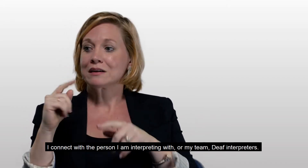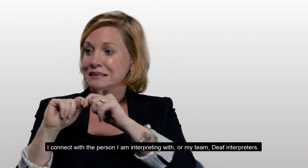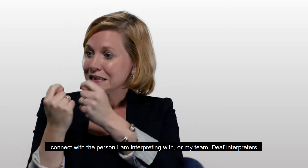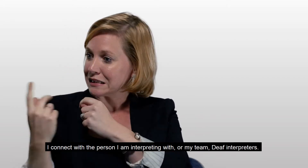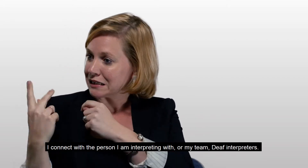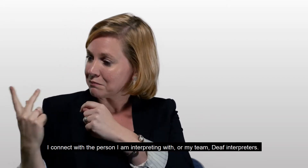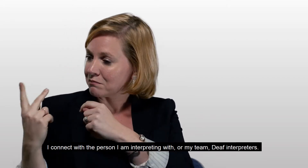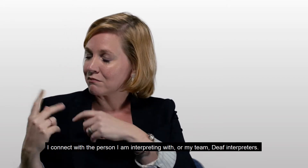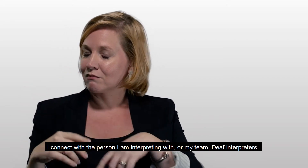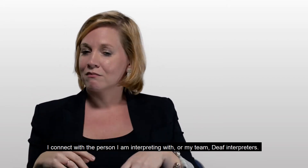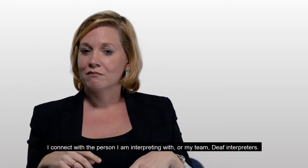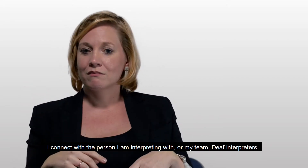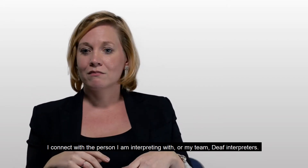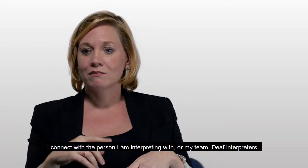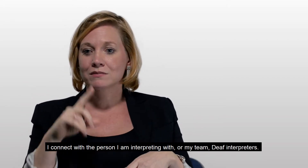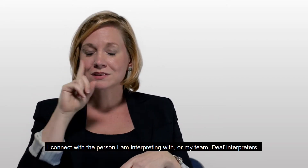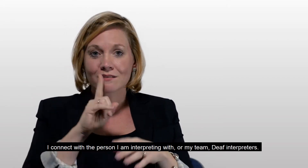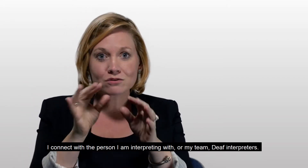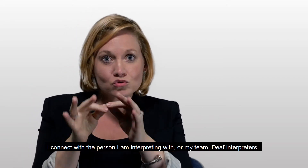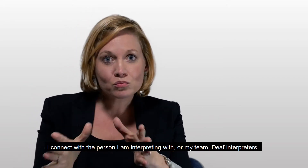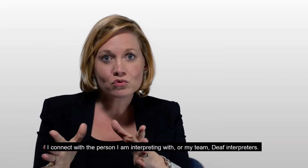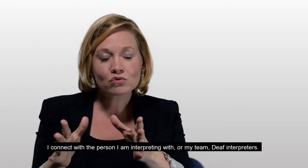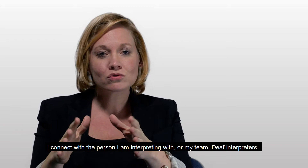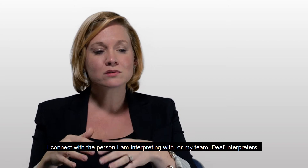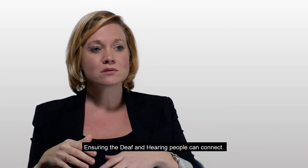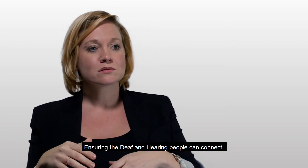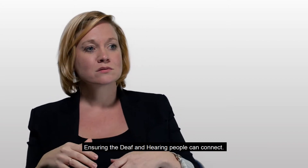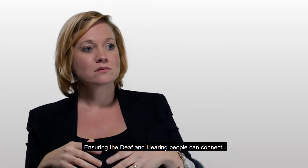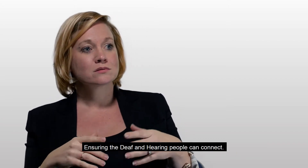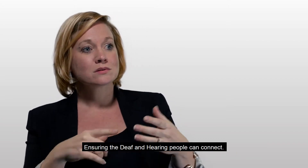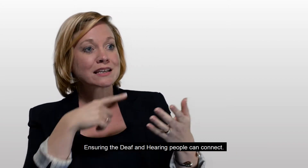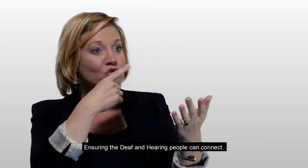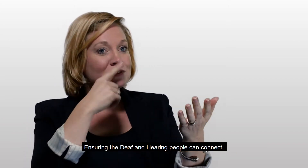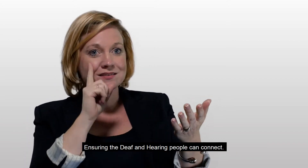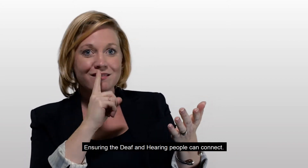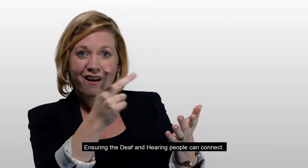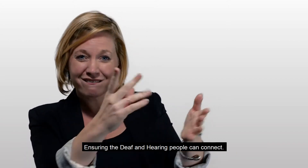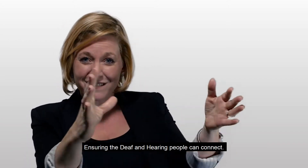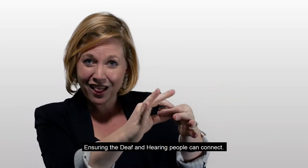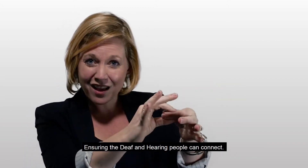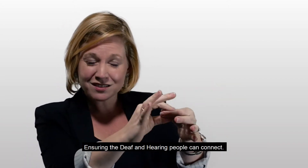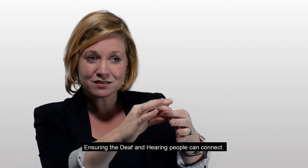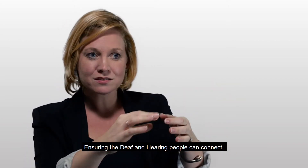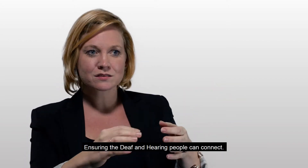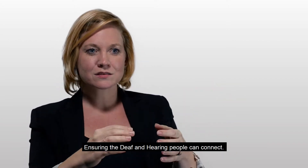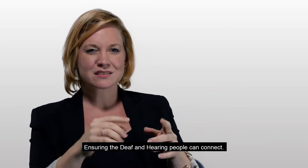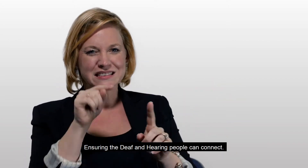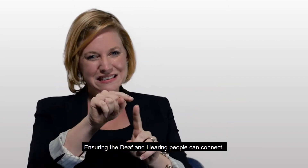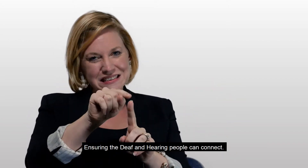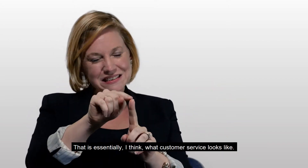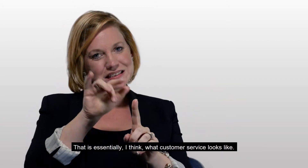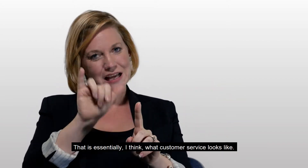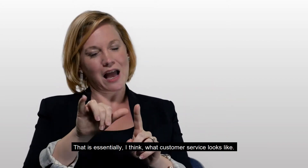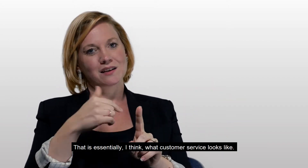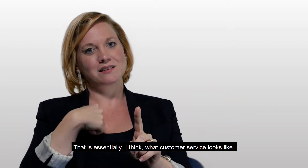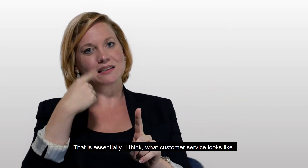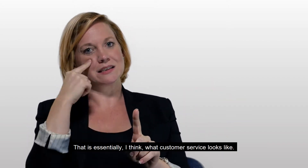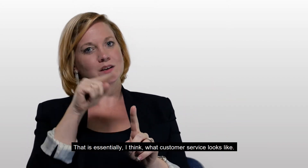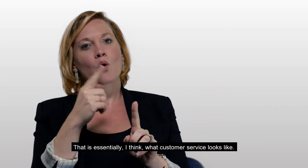team, or deaf interpreters. Ensuring that the deaf and hearing people can connect, that is